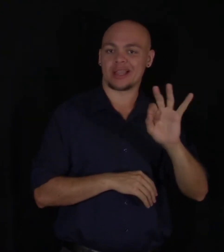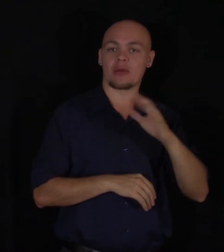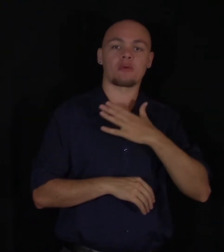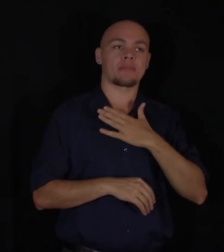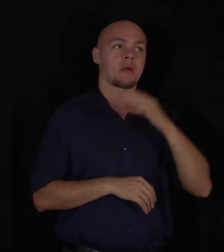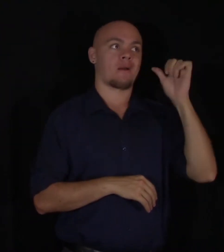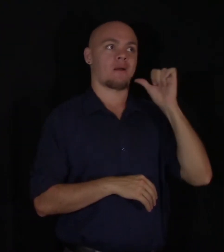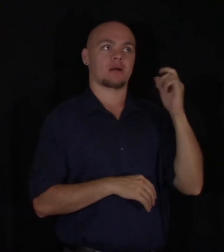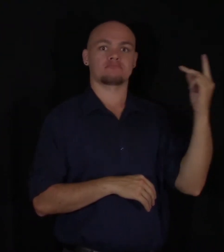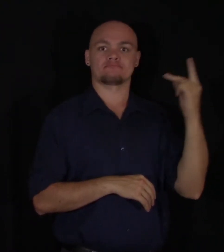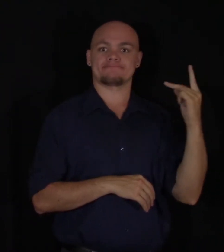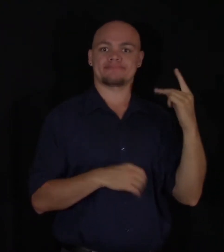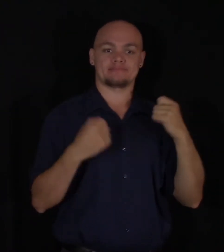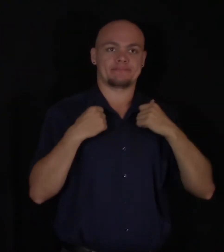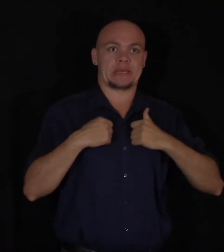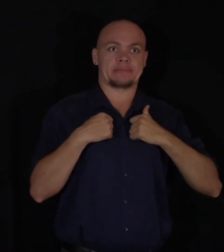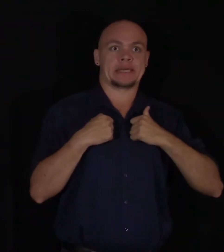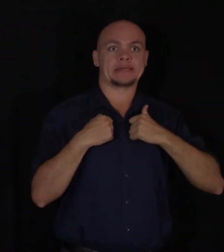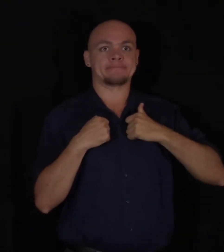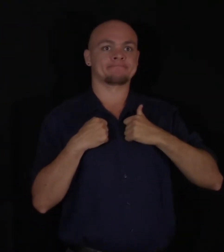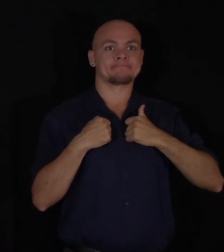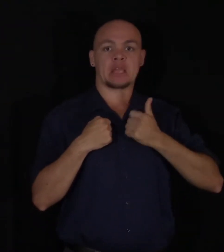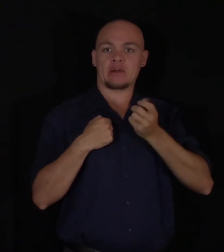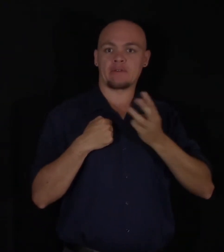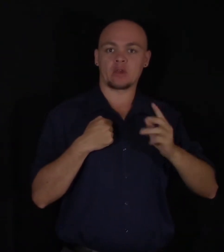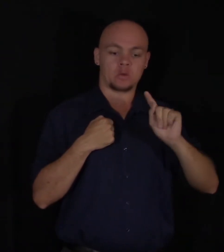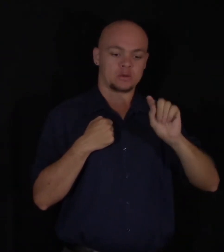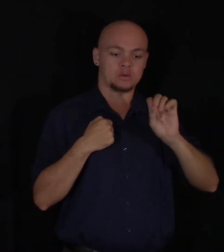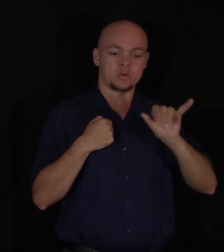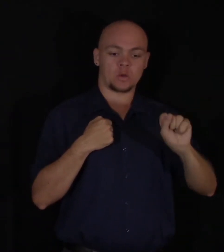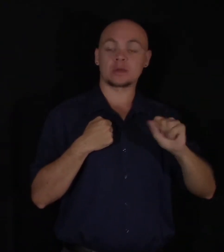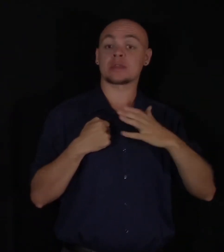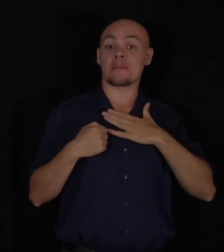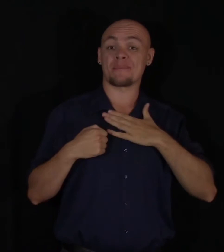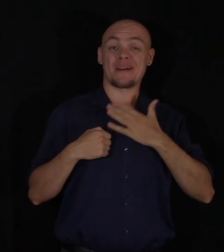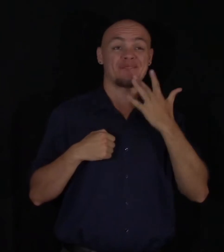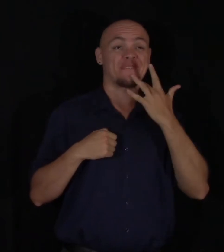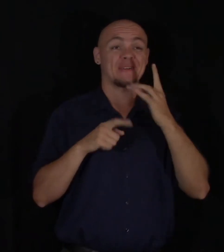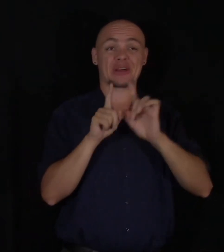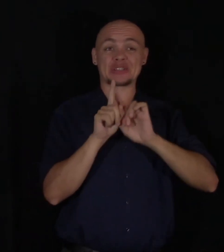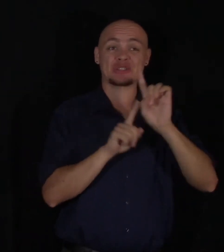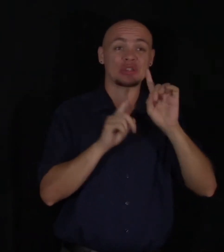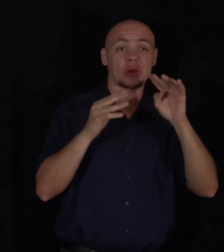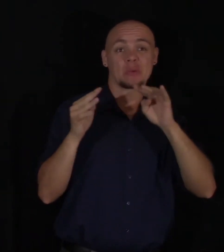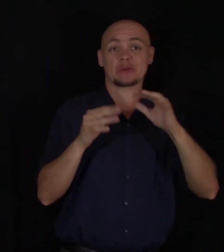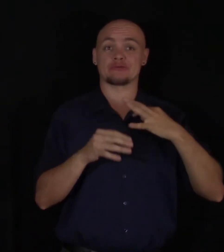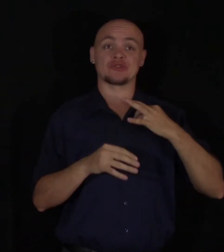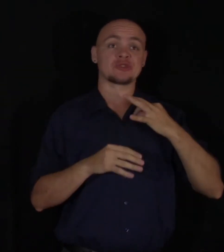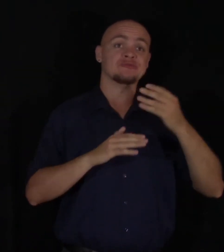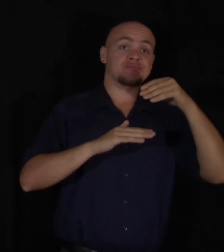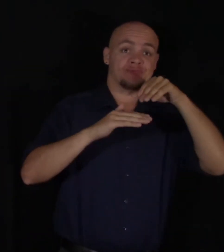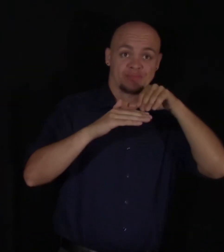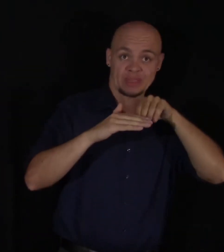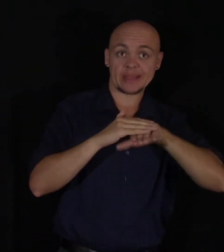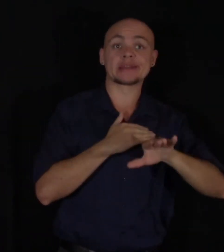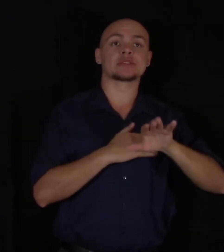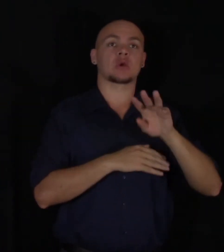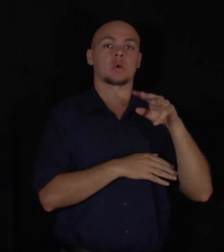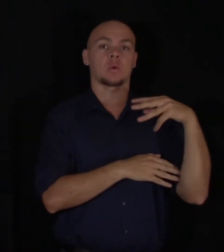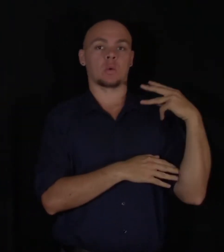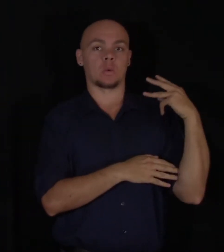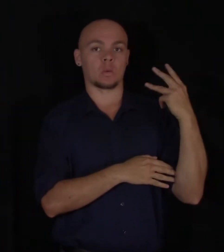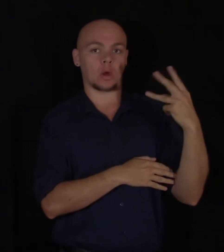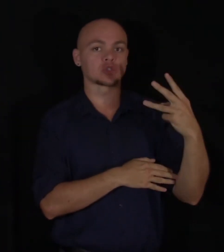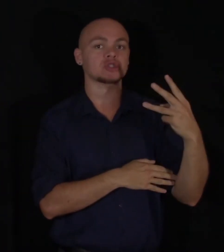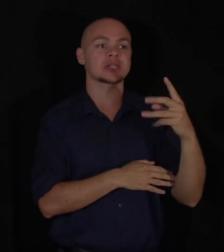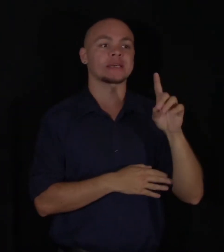aunt in a small book bag, holding a couple of toys, wearing my favorite Star Wars shirt. We landed into Washington Dulles. From that moment,